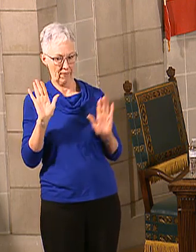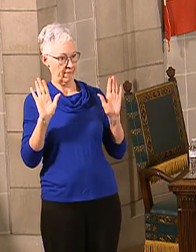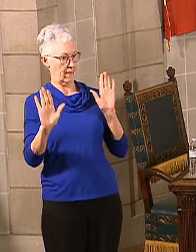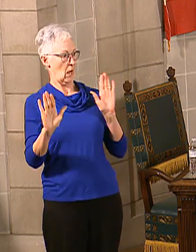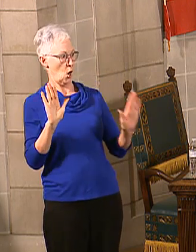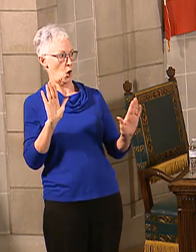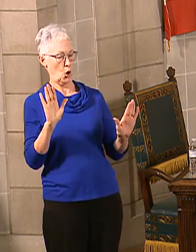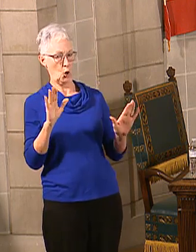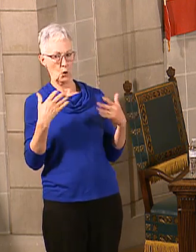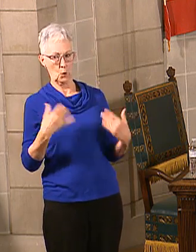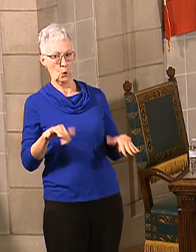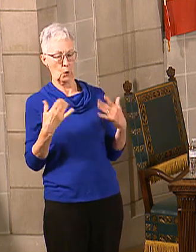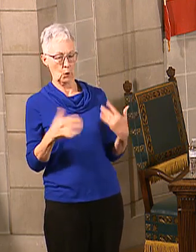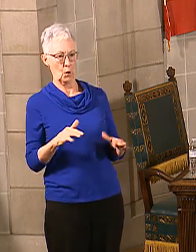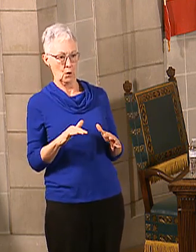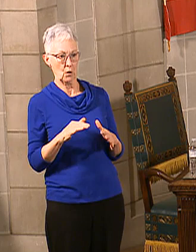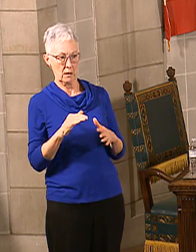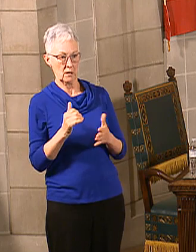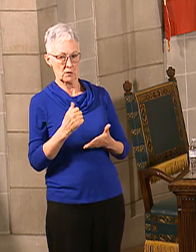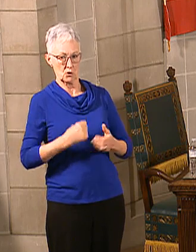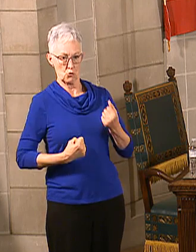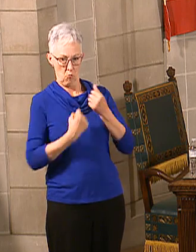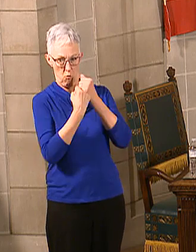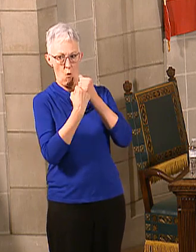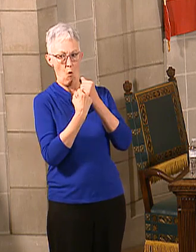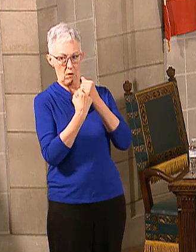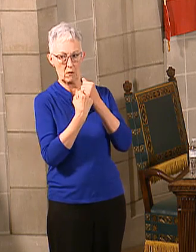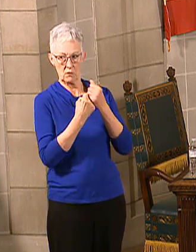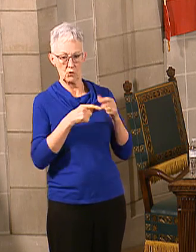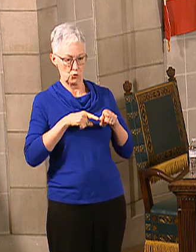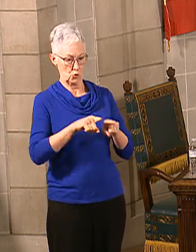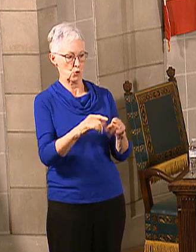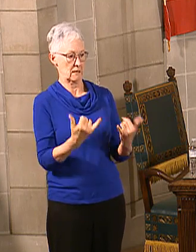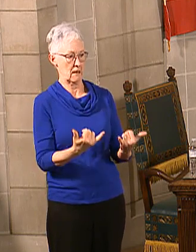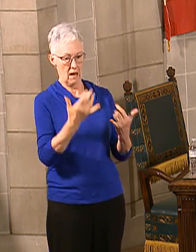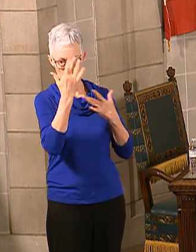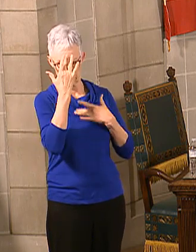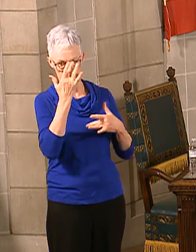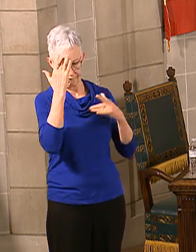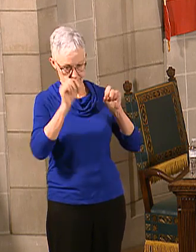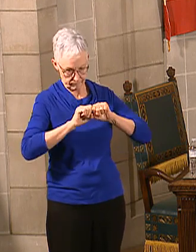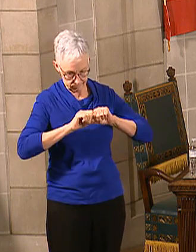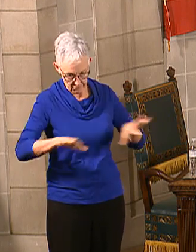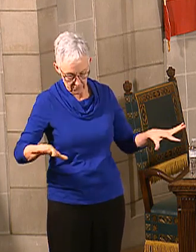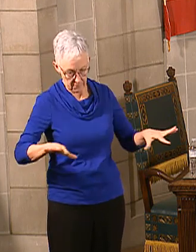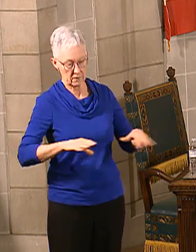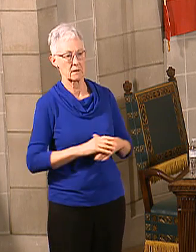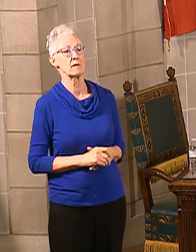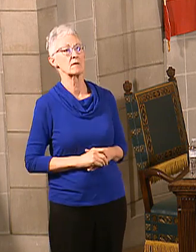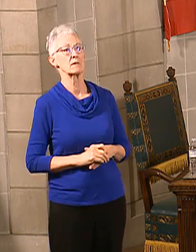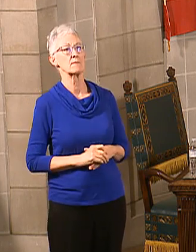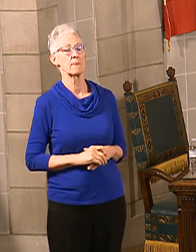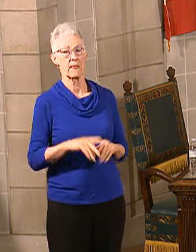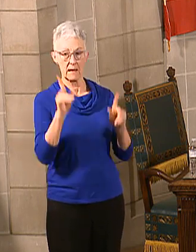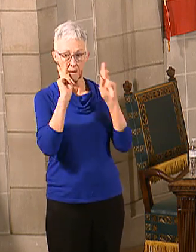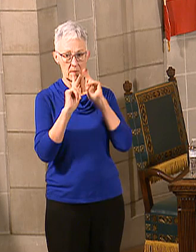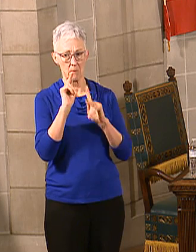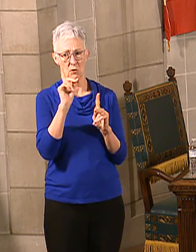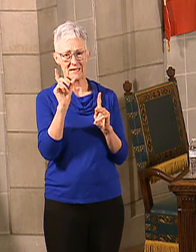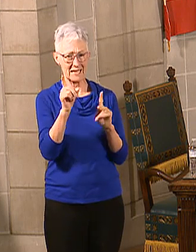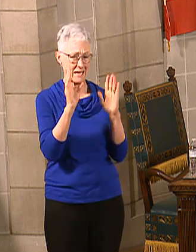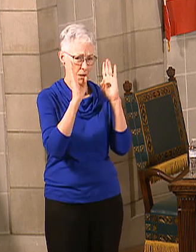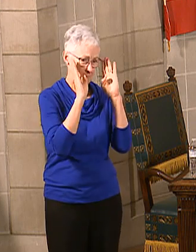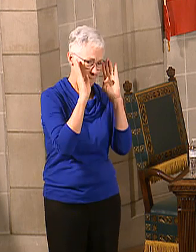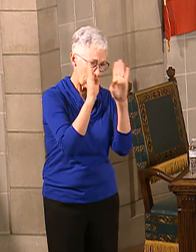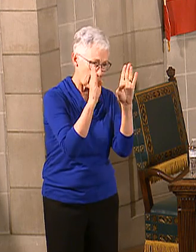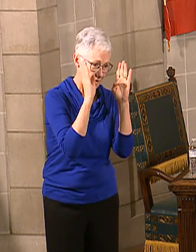and guidance, I believe that all Nebraskans are going to be safer. People need to listen to their messages